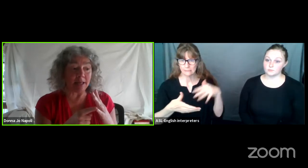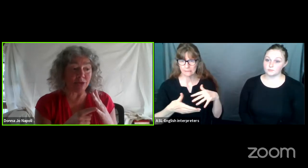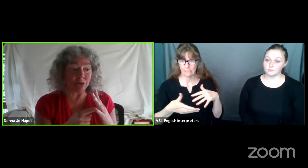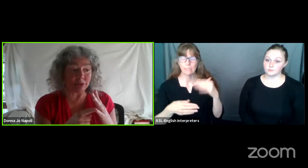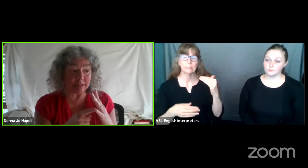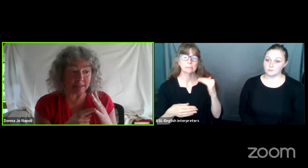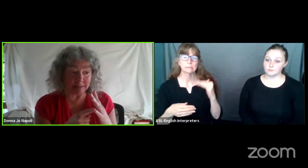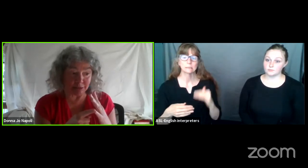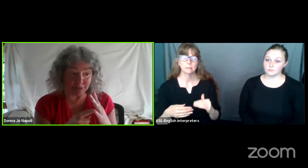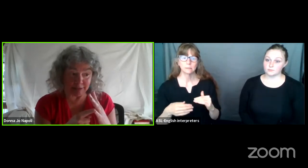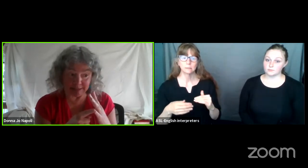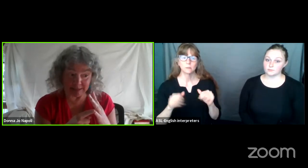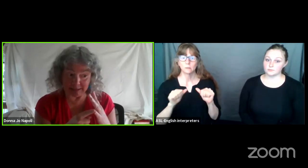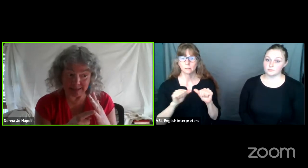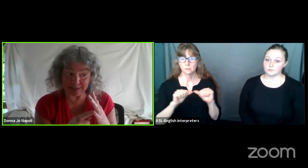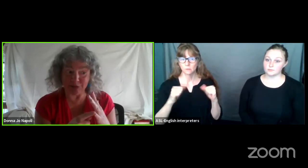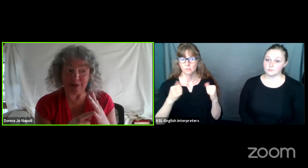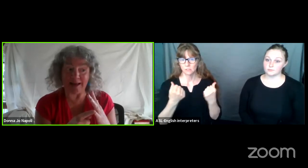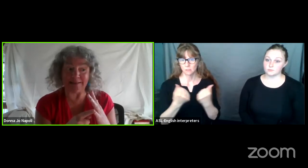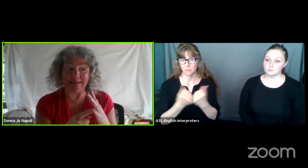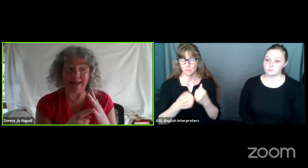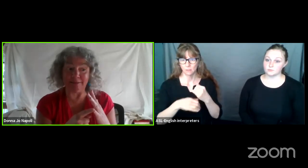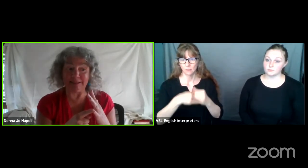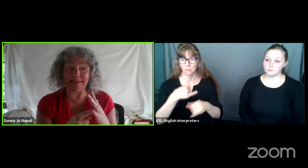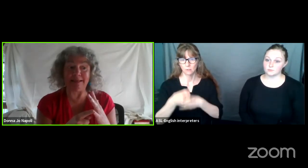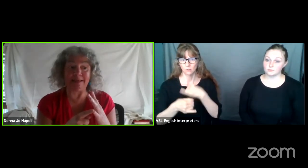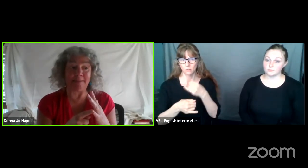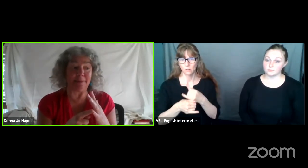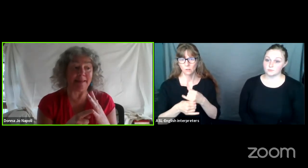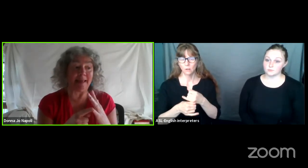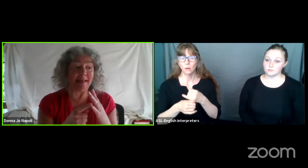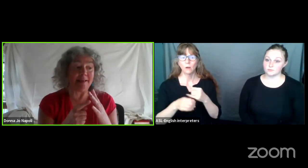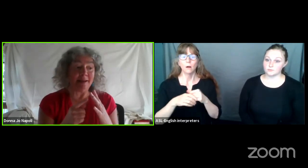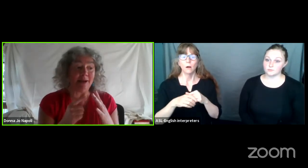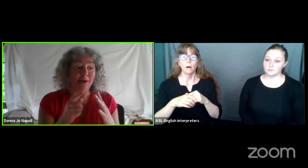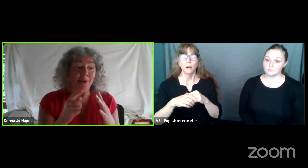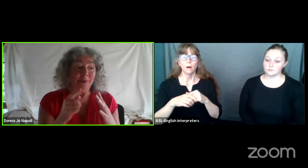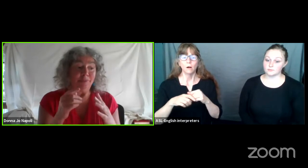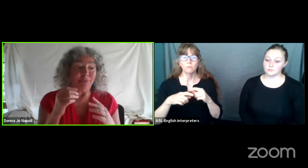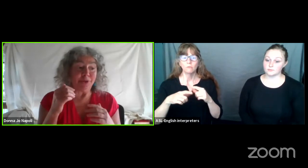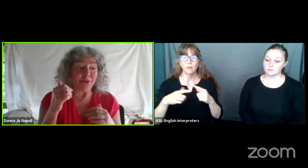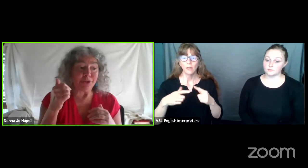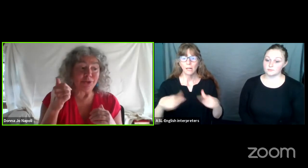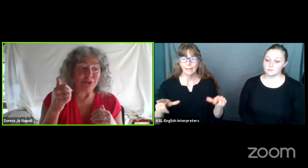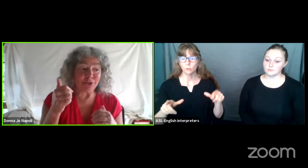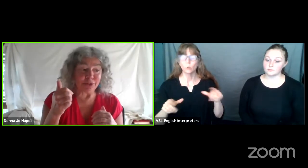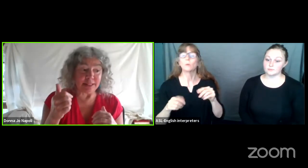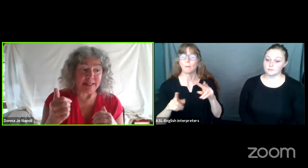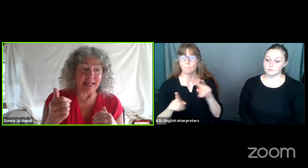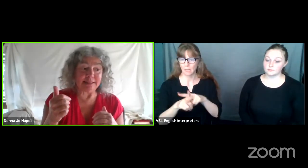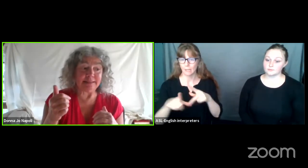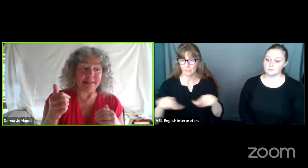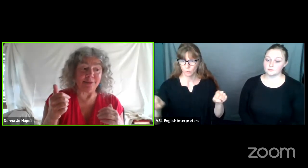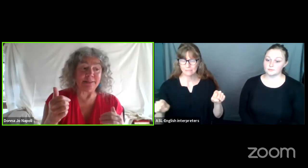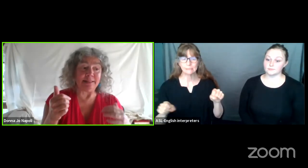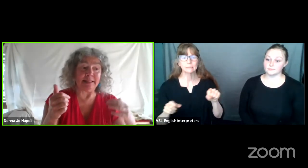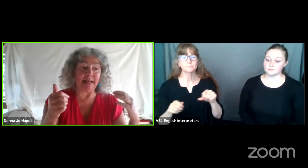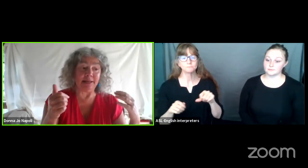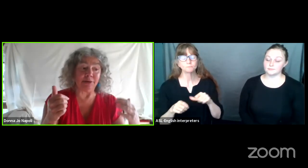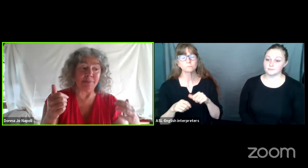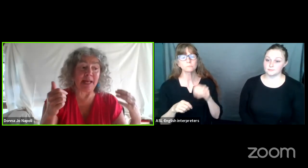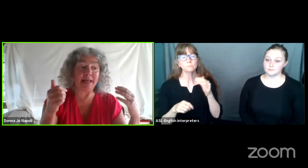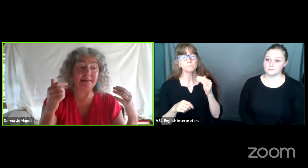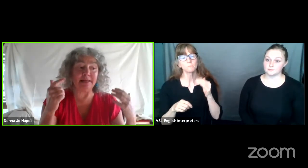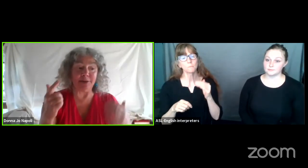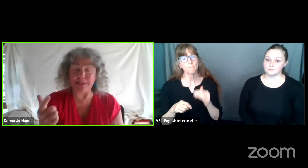the Asociación Internacional de Linguística Aplicada, the Societas